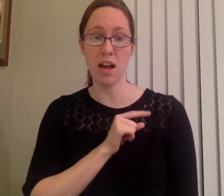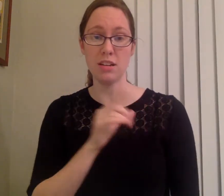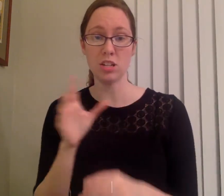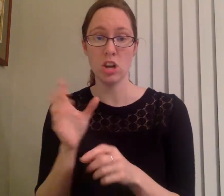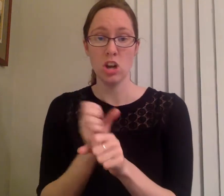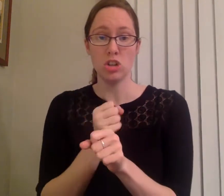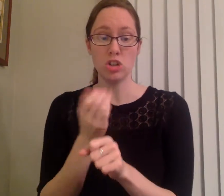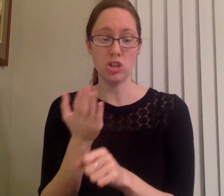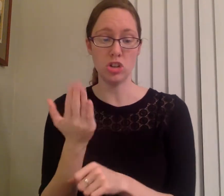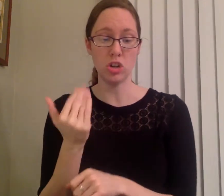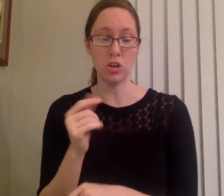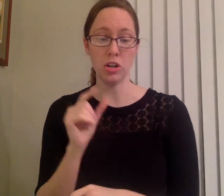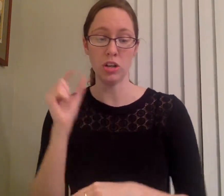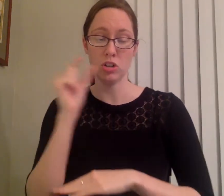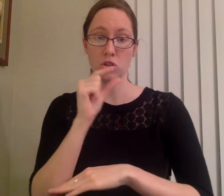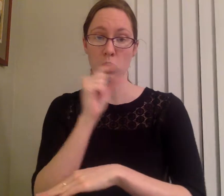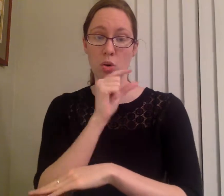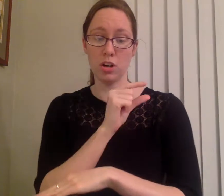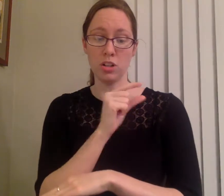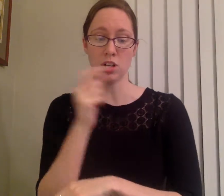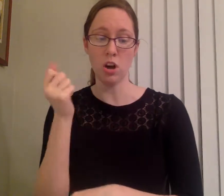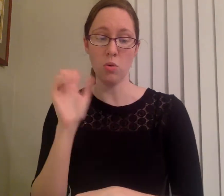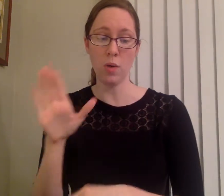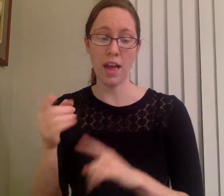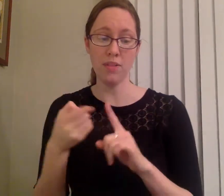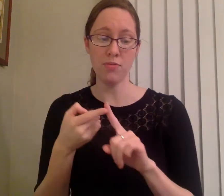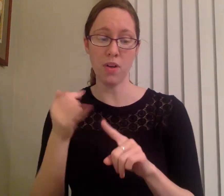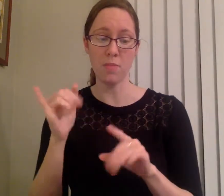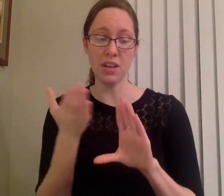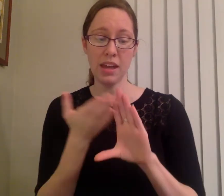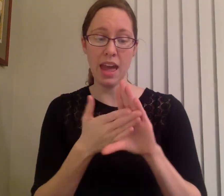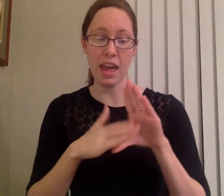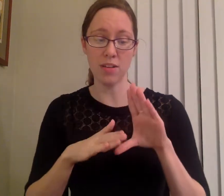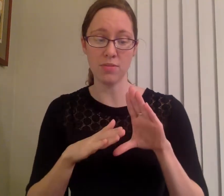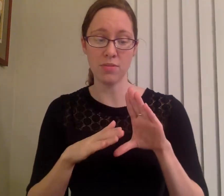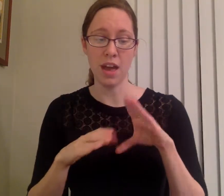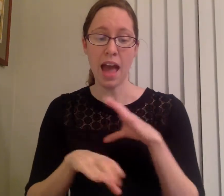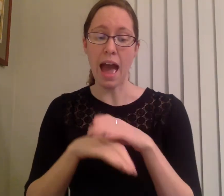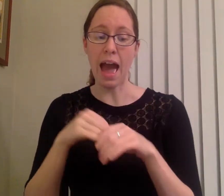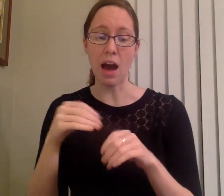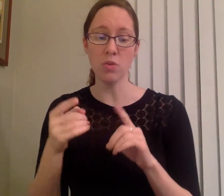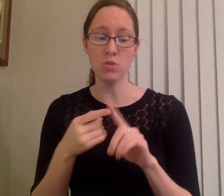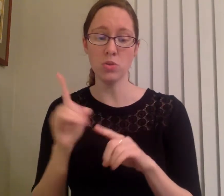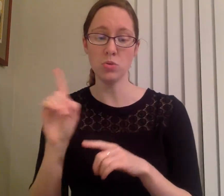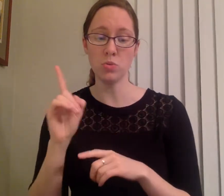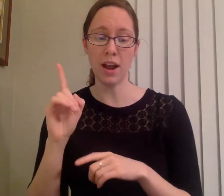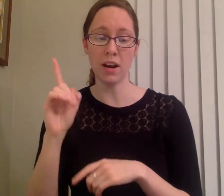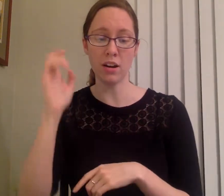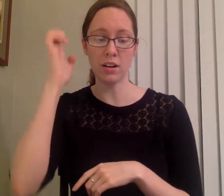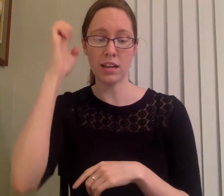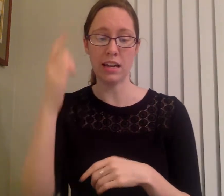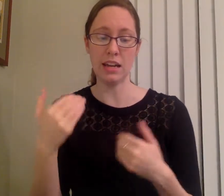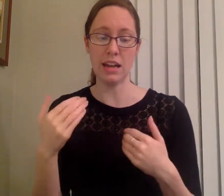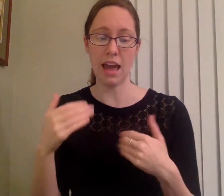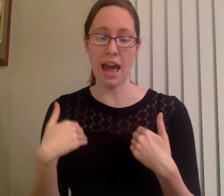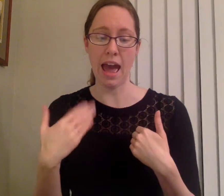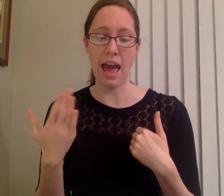Grunt took George away from the cave out to where he